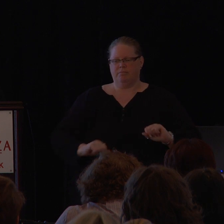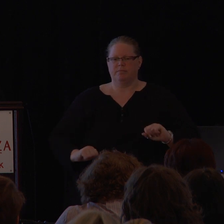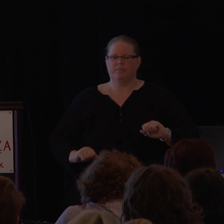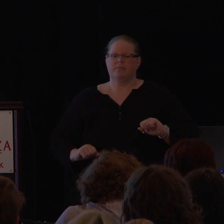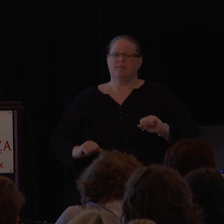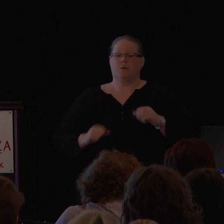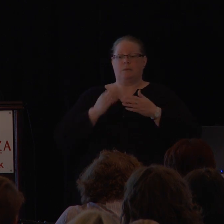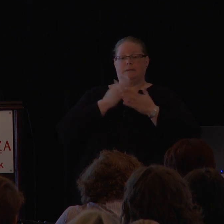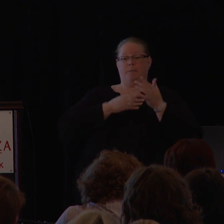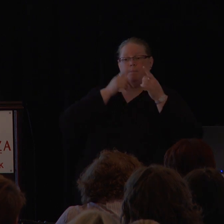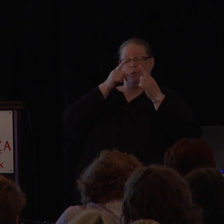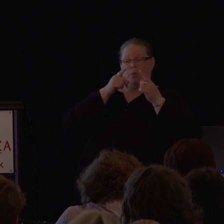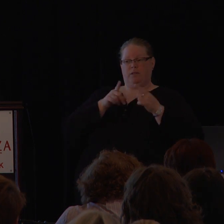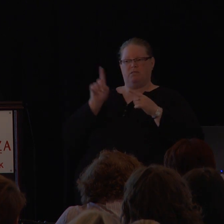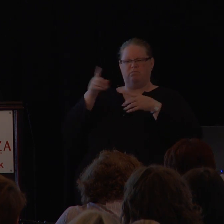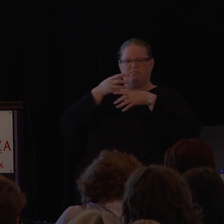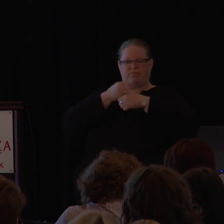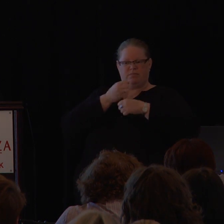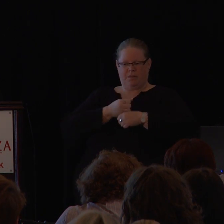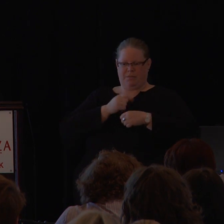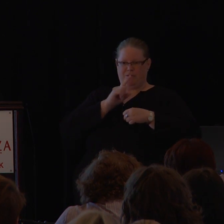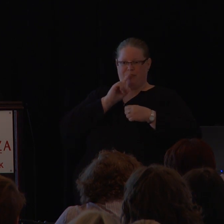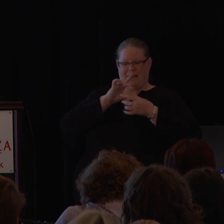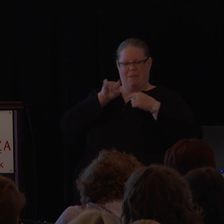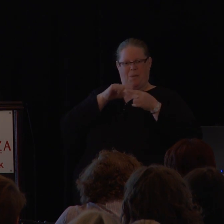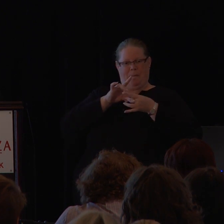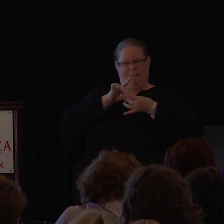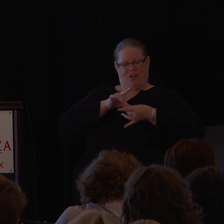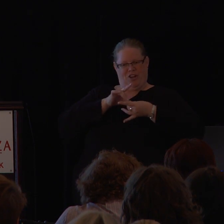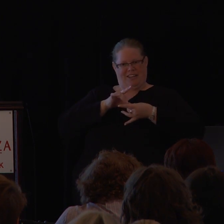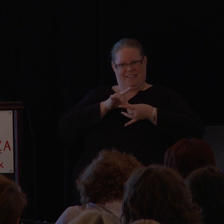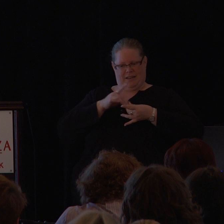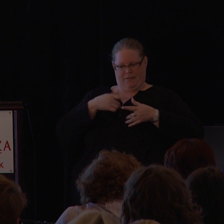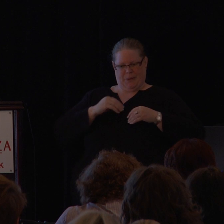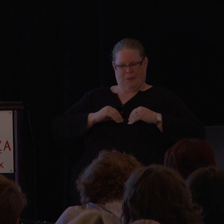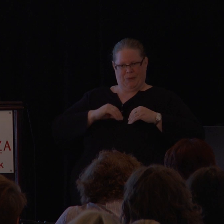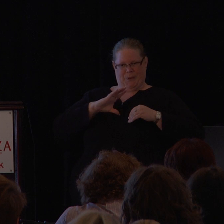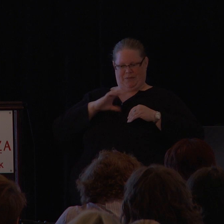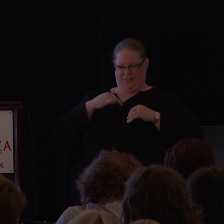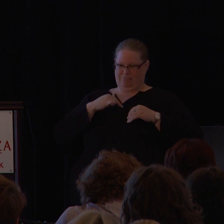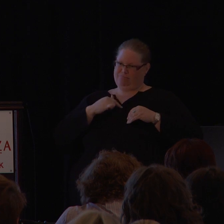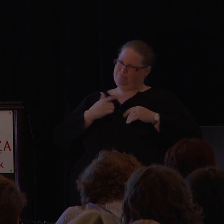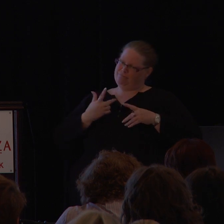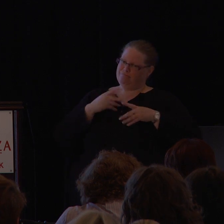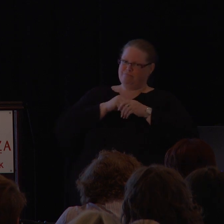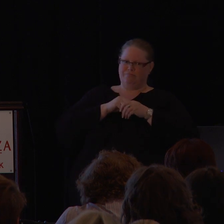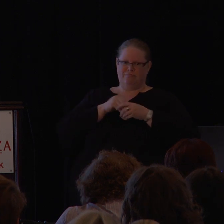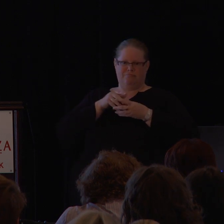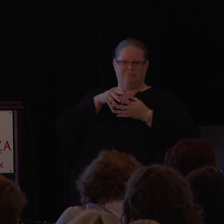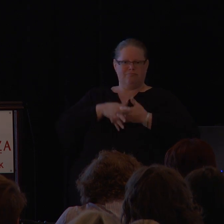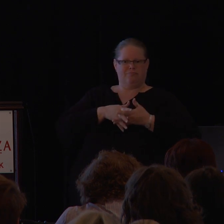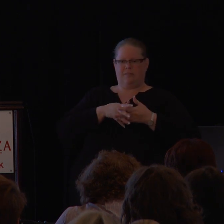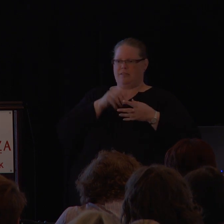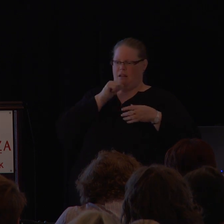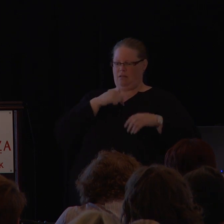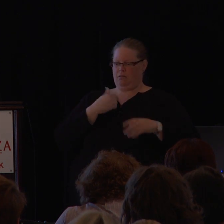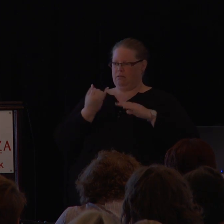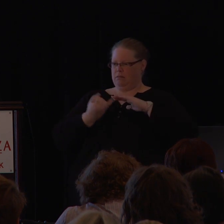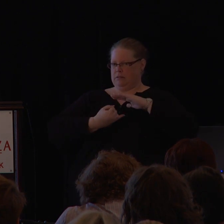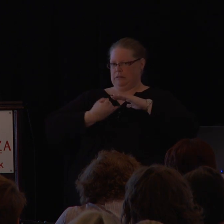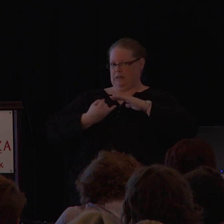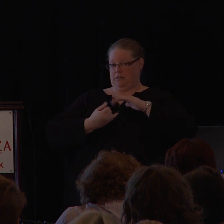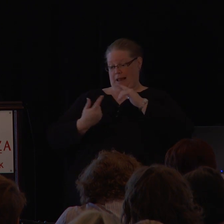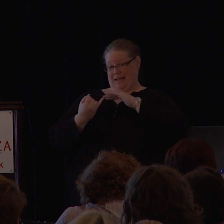summarized there, it's about belonging, and the alienation and feeling that you're excluded or not part of it is often what leads to